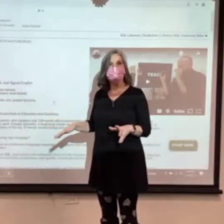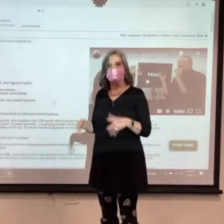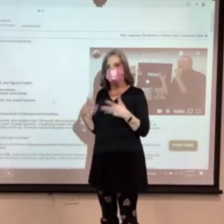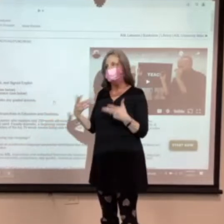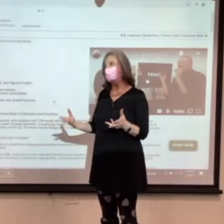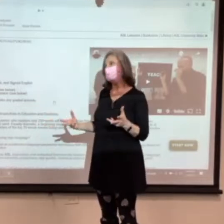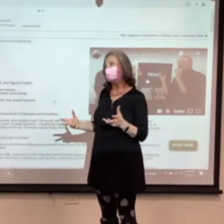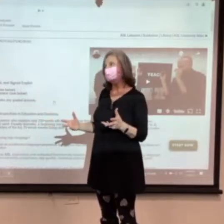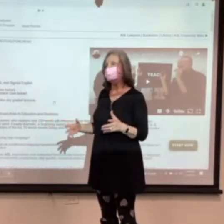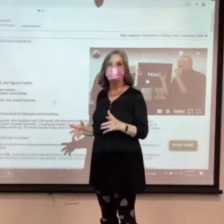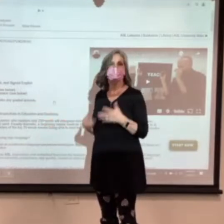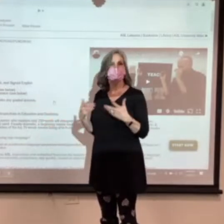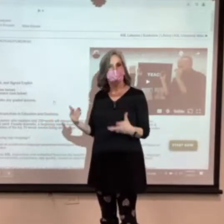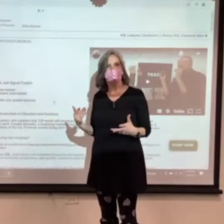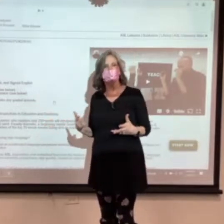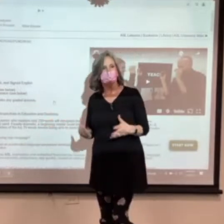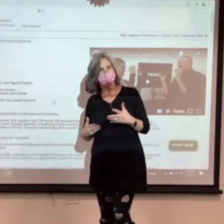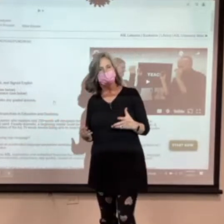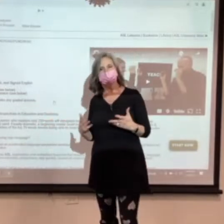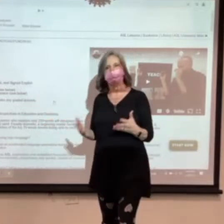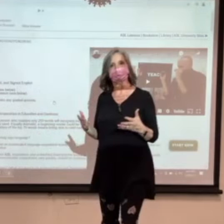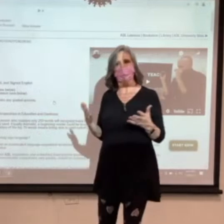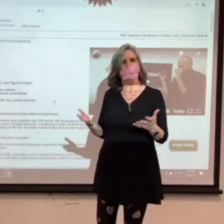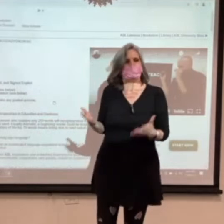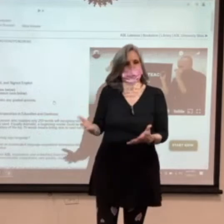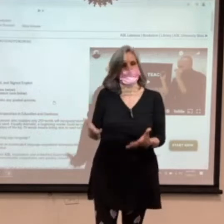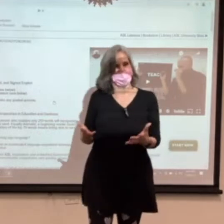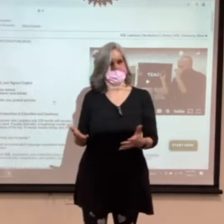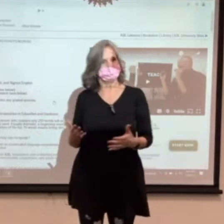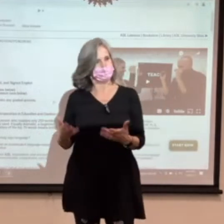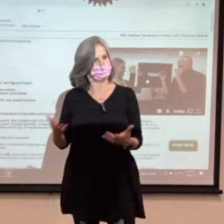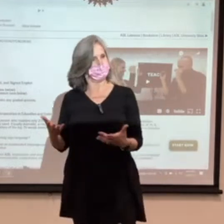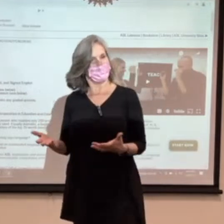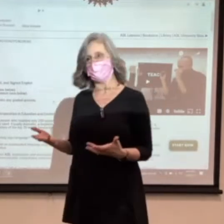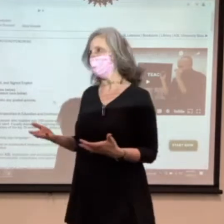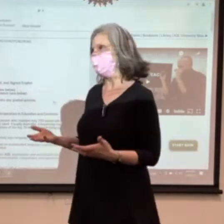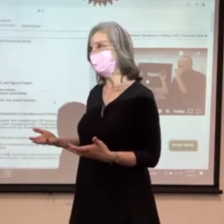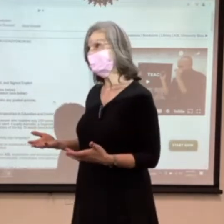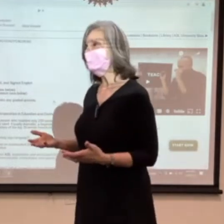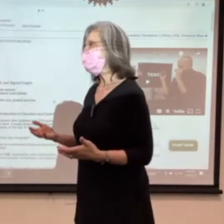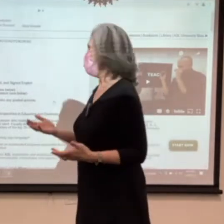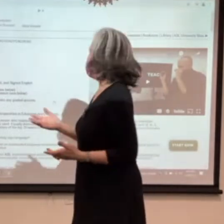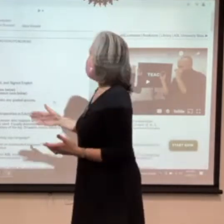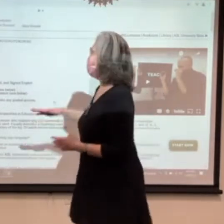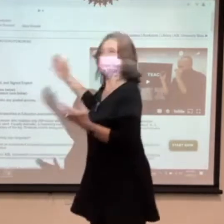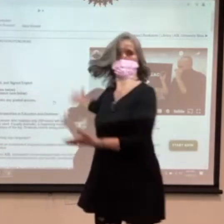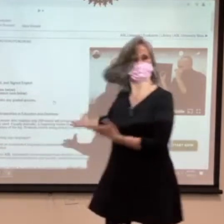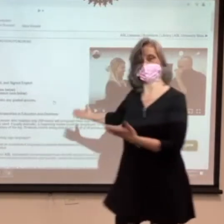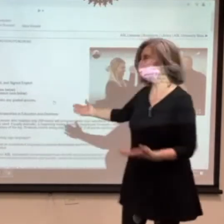takes donations because this deaf man really wants people to learn how to communicate with people who can't hear. So he does this all for free